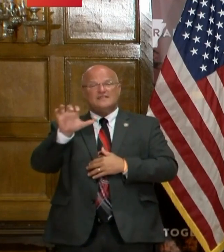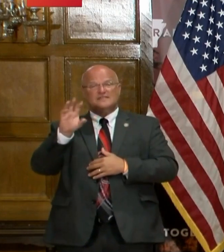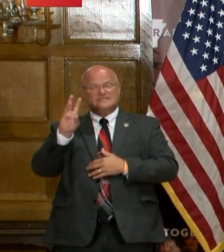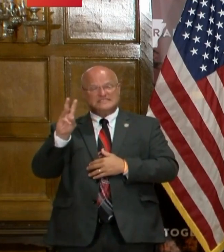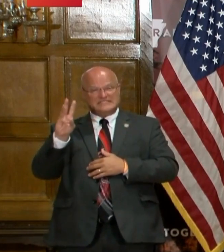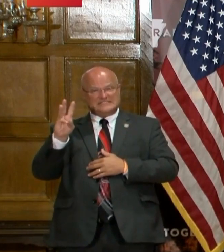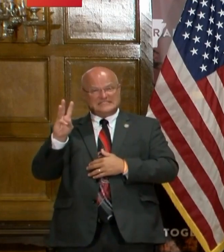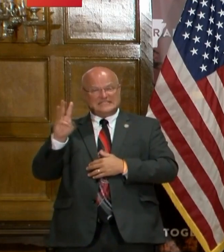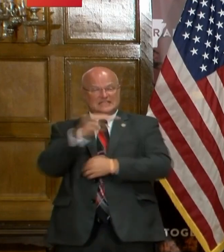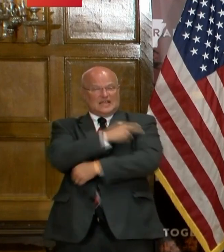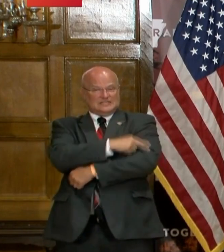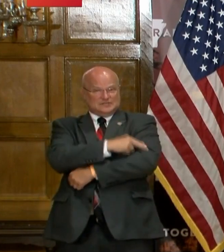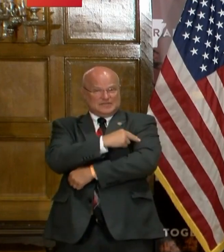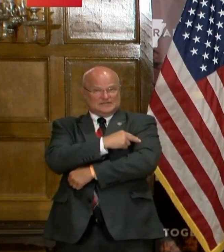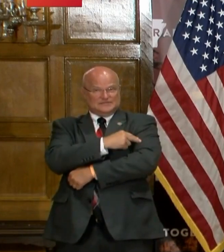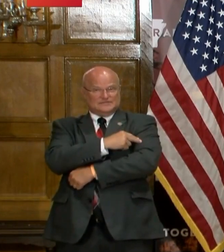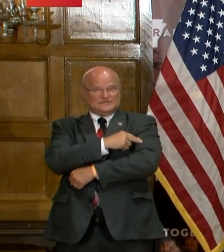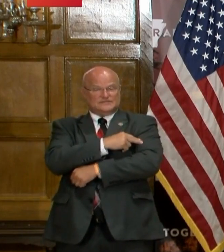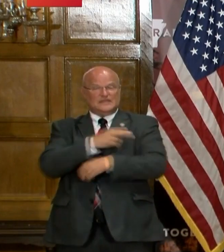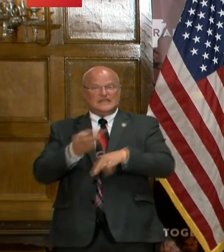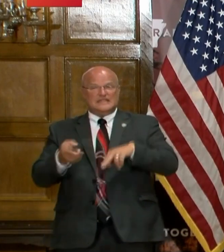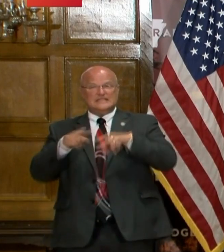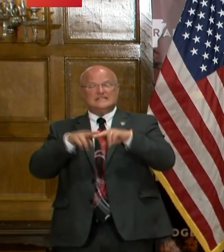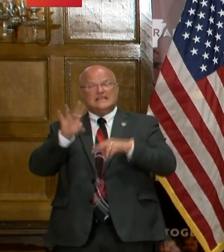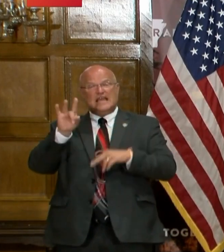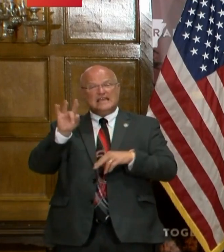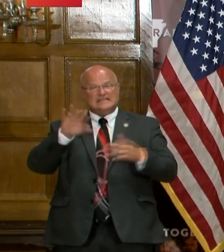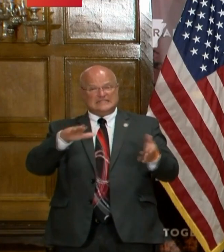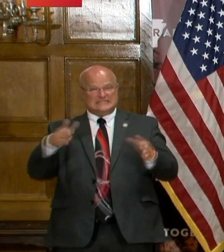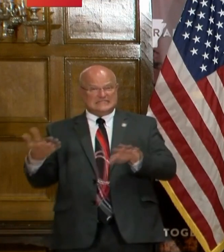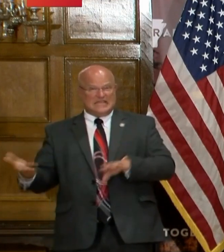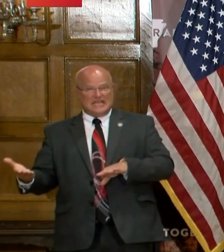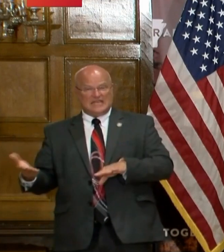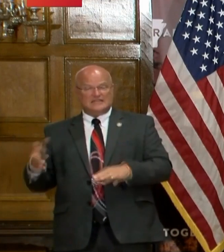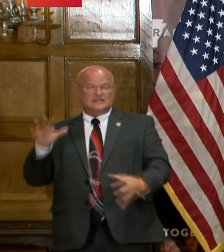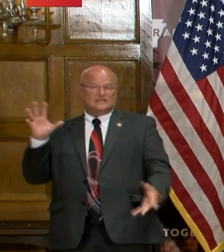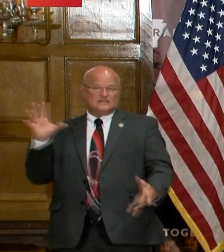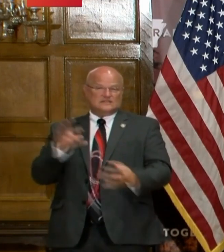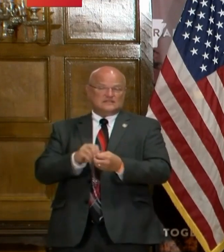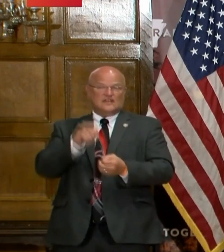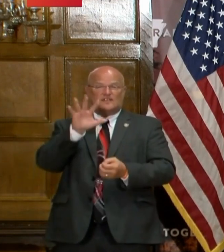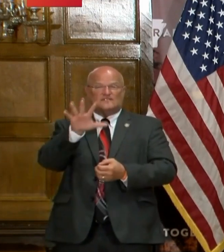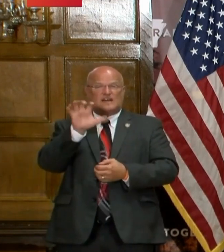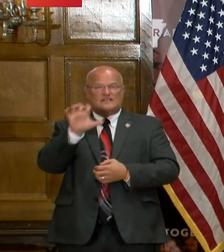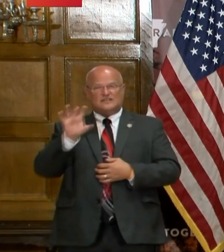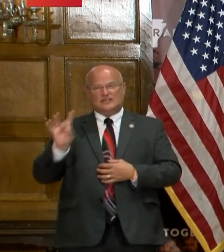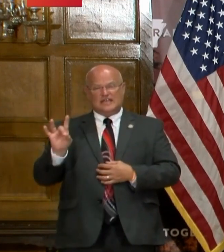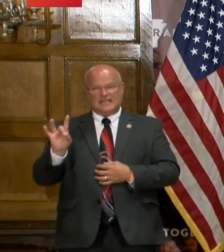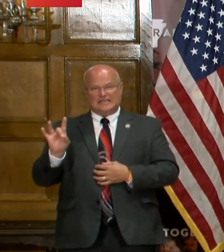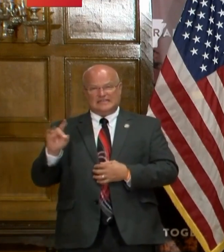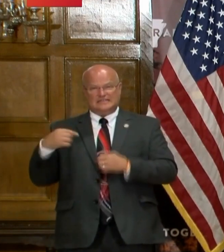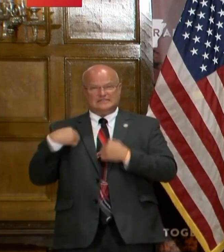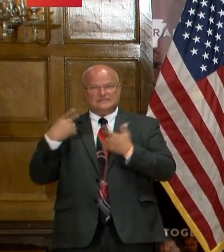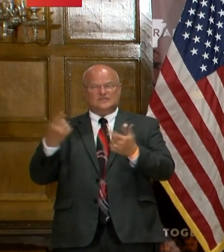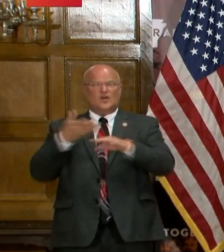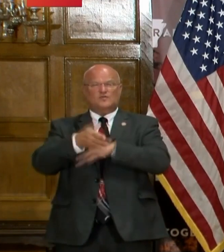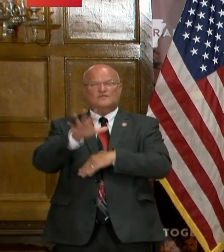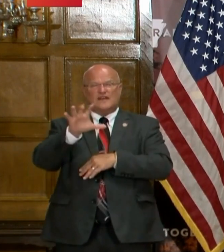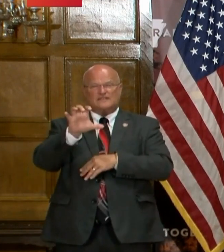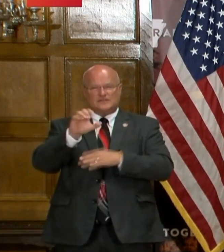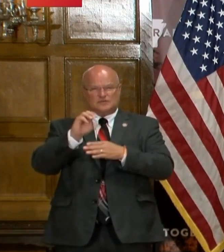516 hospitalizations. We've had an additional 18 deaths. That brings it to 508, over the 500